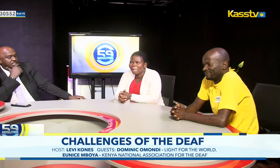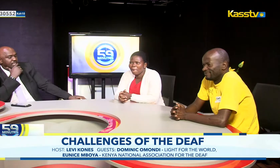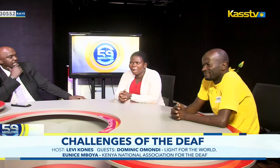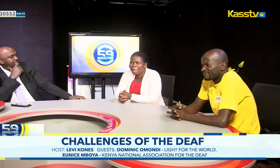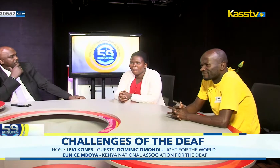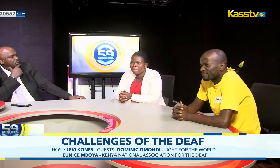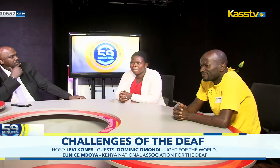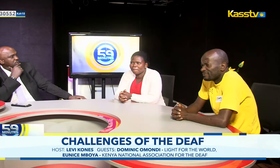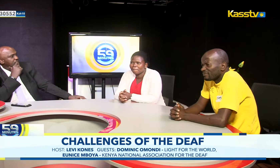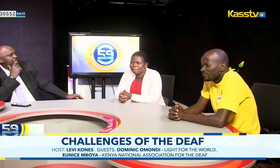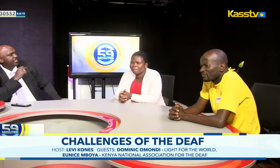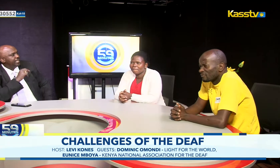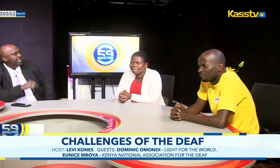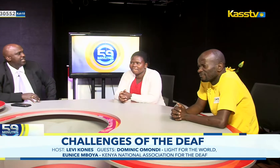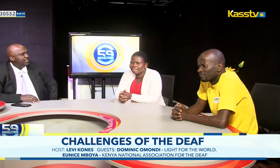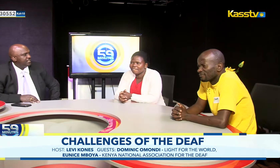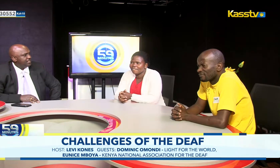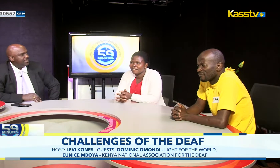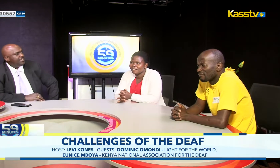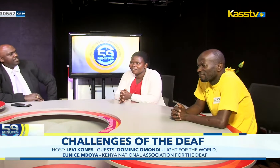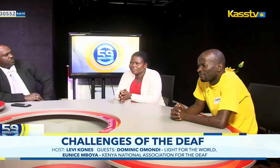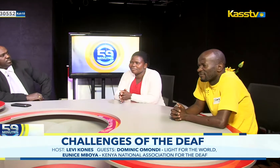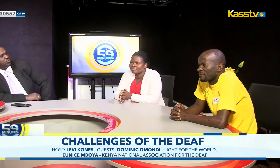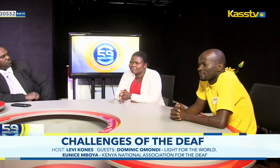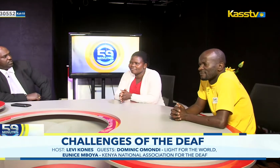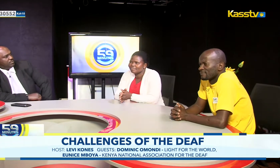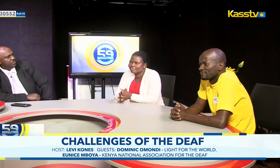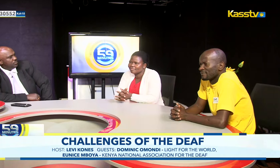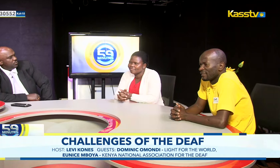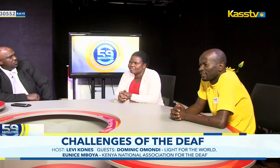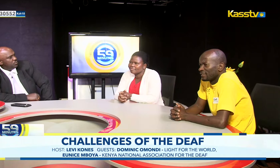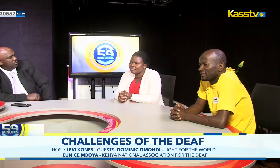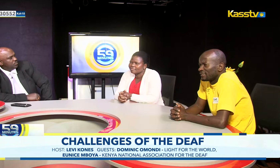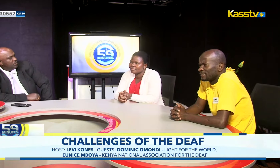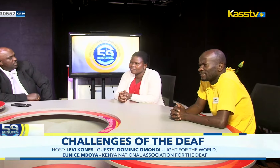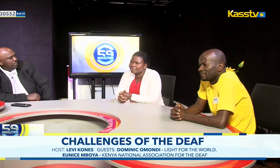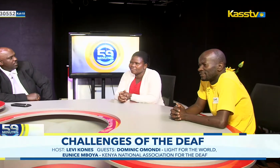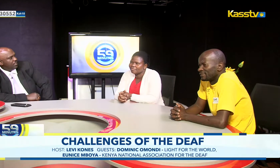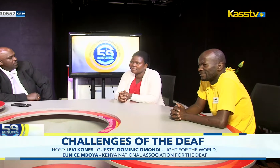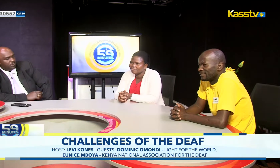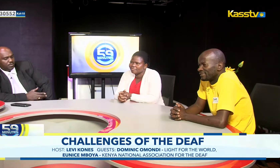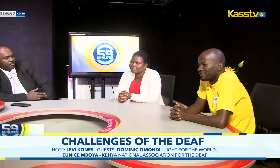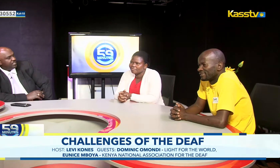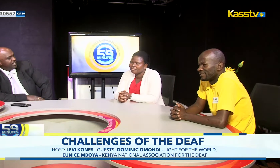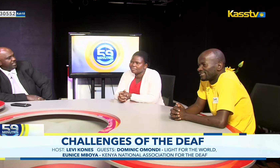and I like that because I thought at an early age it's easier to get children to, embrace sign